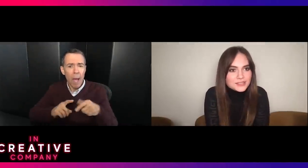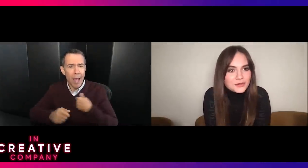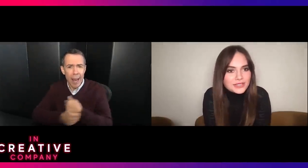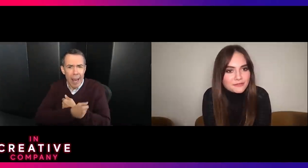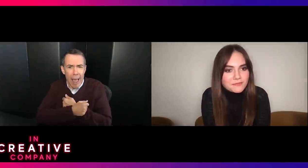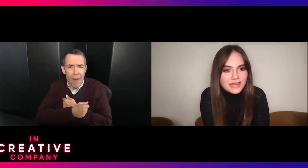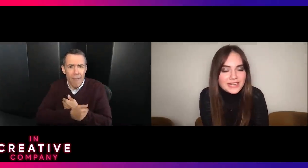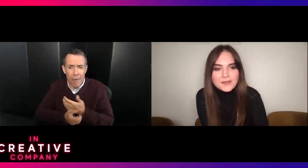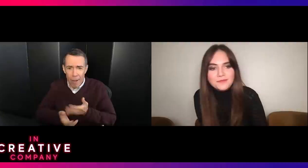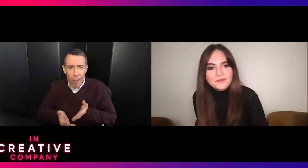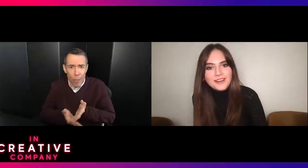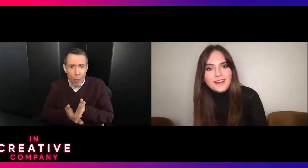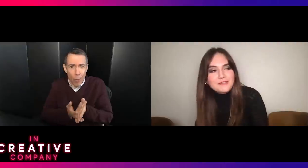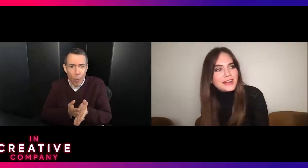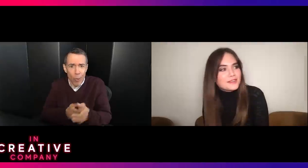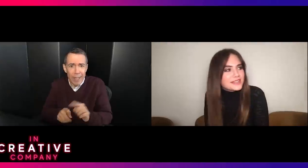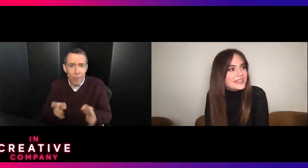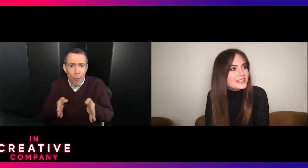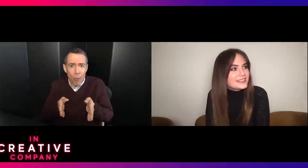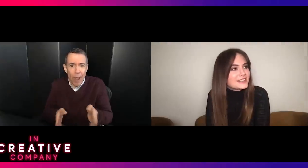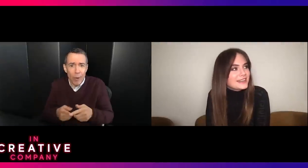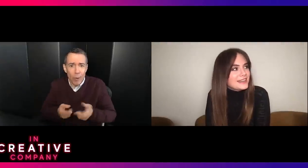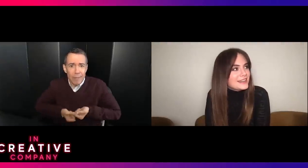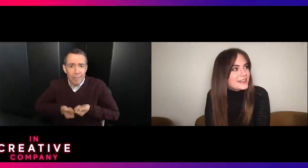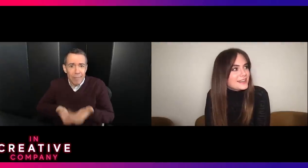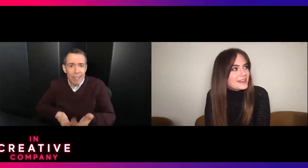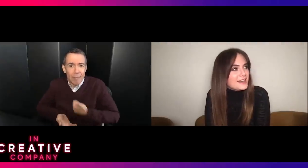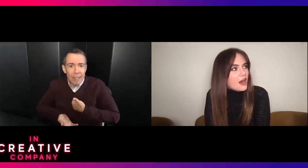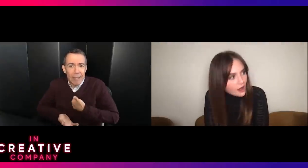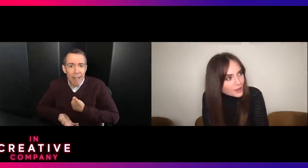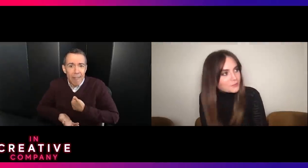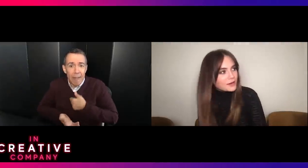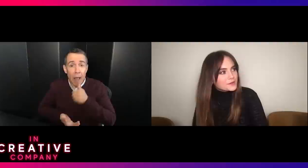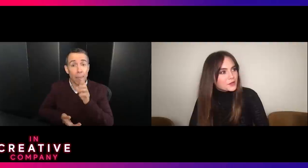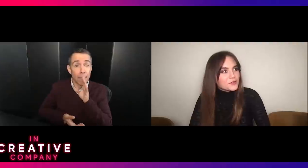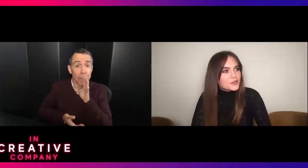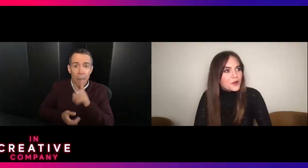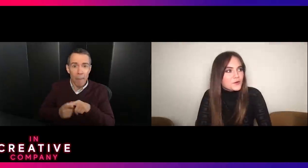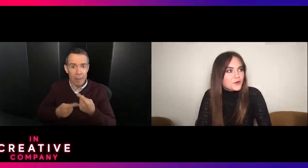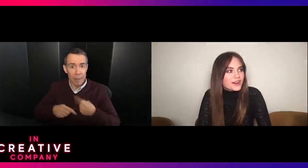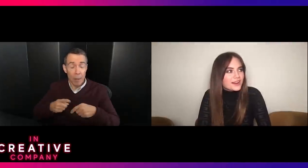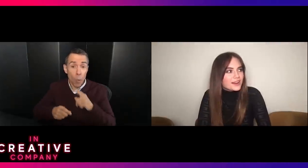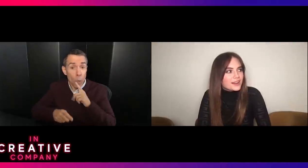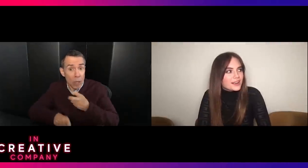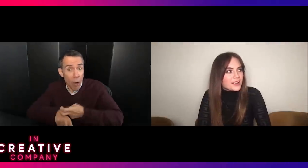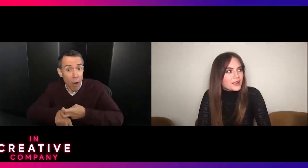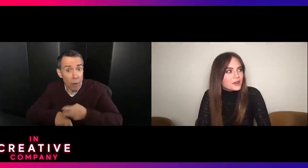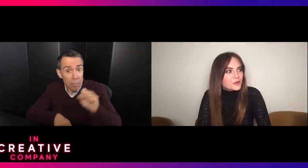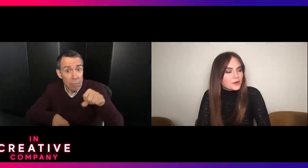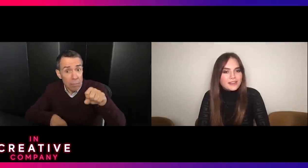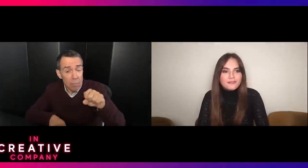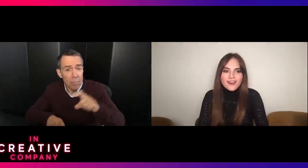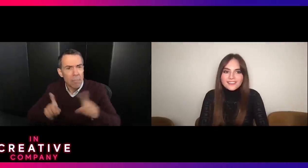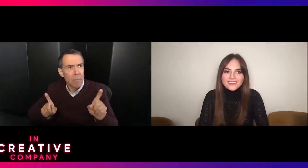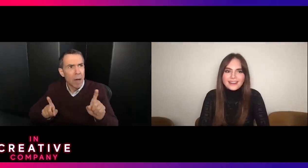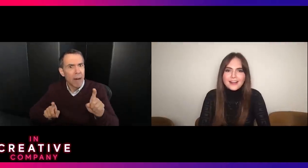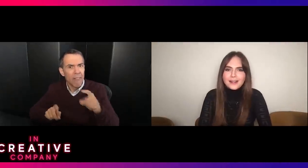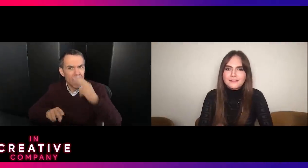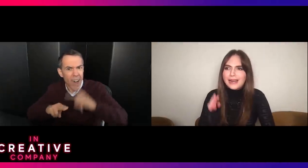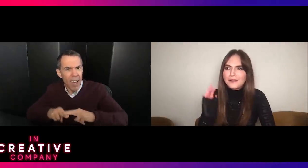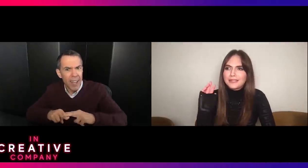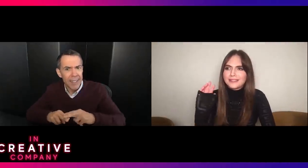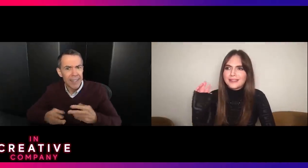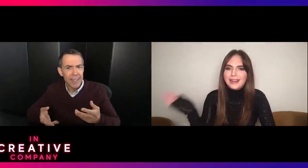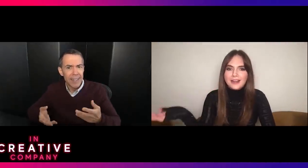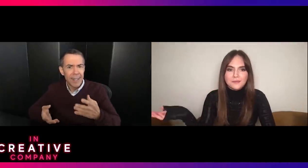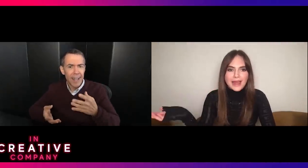my feelings through a different medium. I found it hard, but it was also really fun, and it